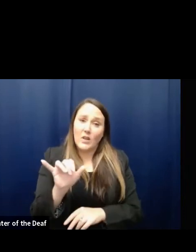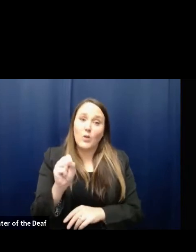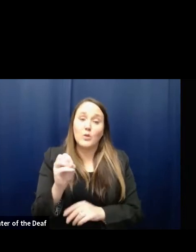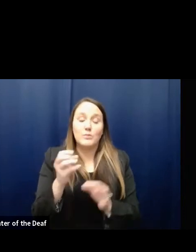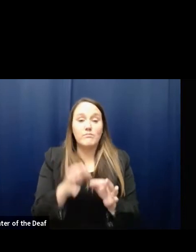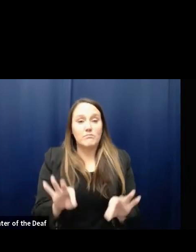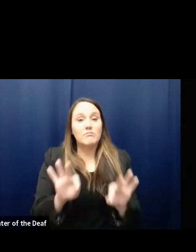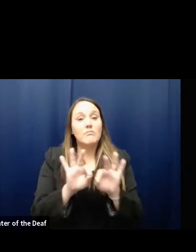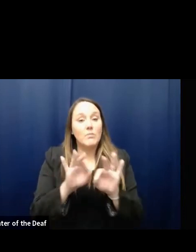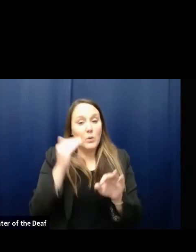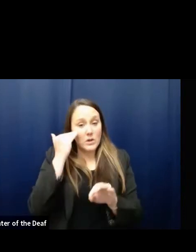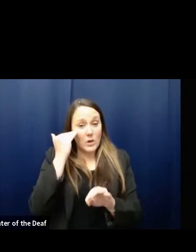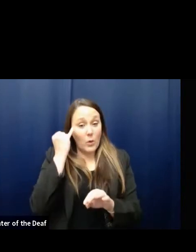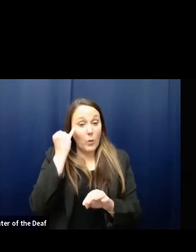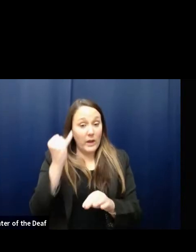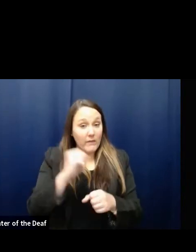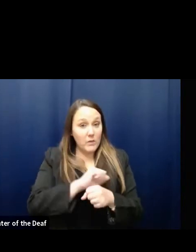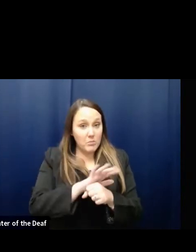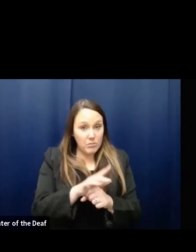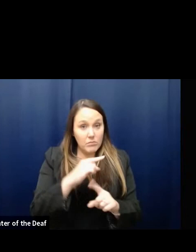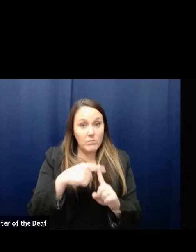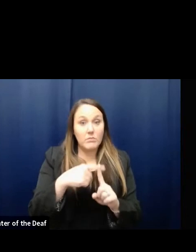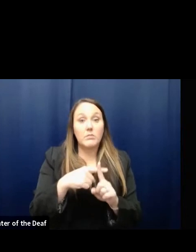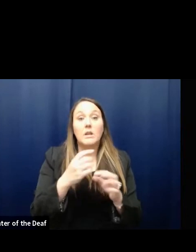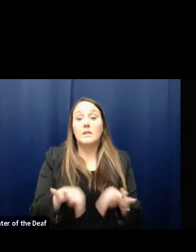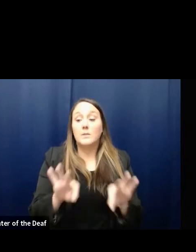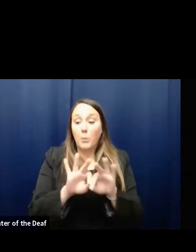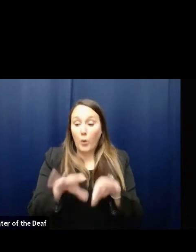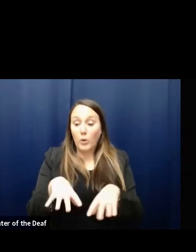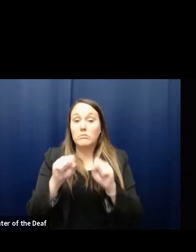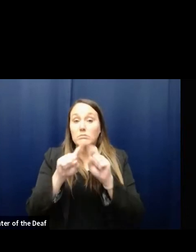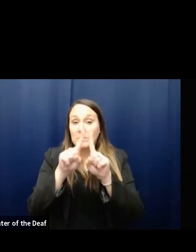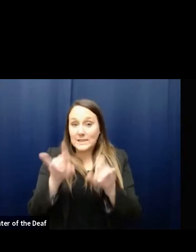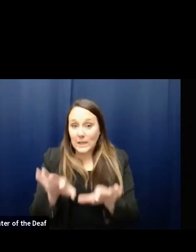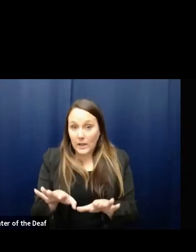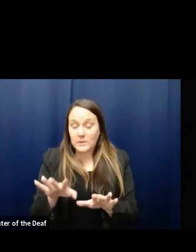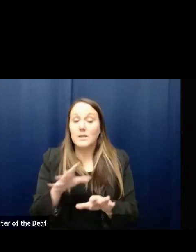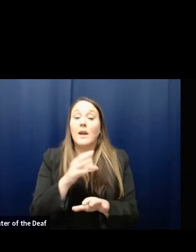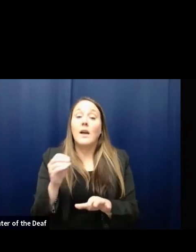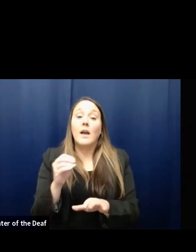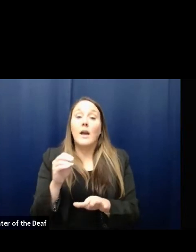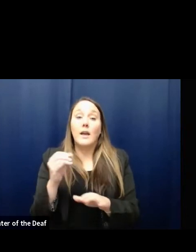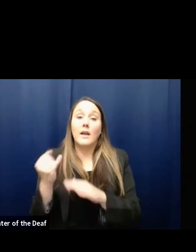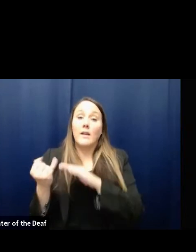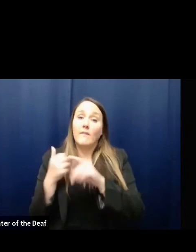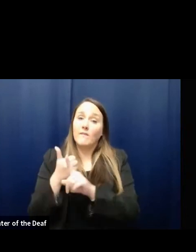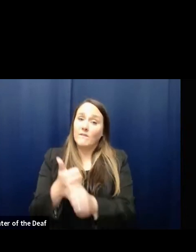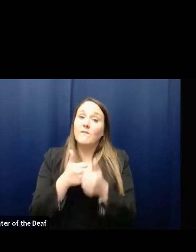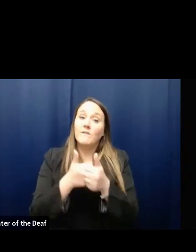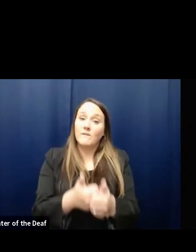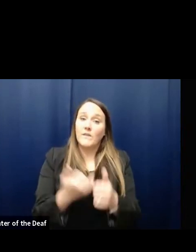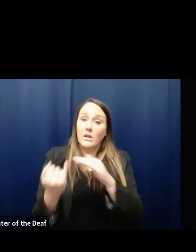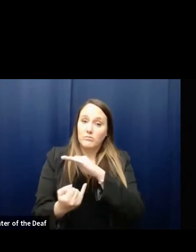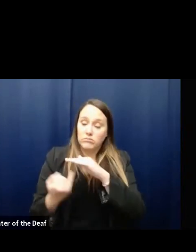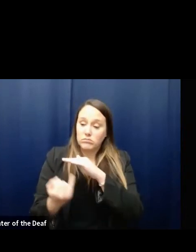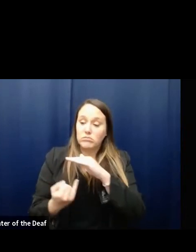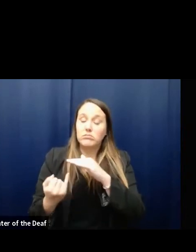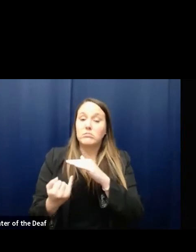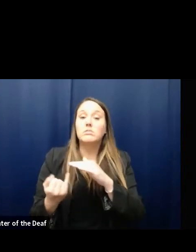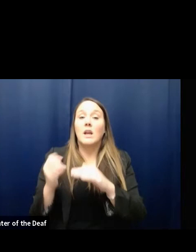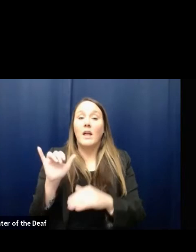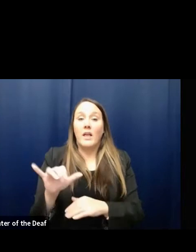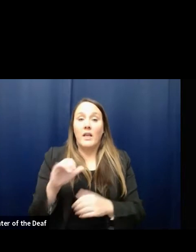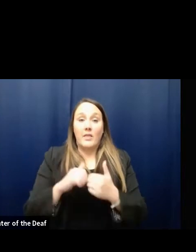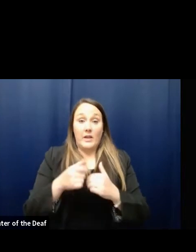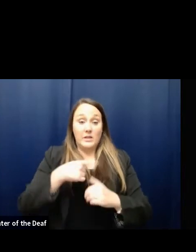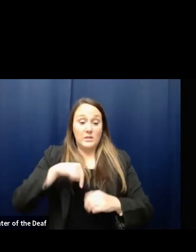know if you have the disease. It's important for people to get tested and observe isolation and cooperate with quarantine. That's how we